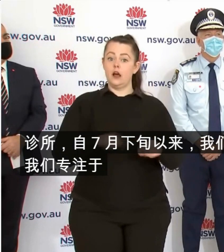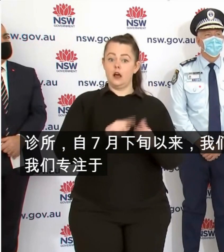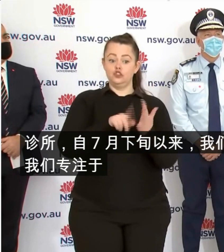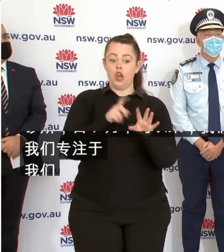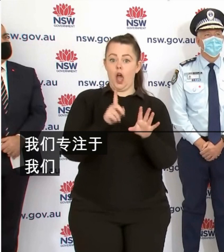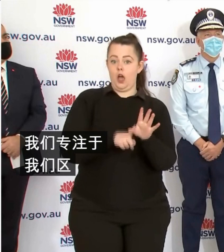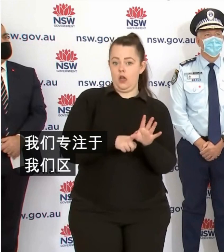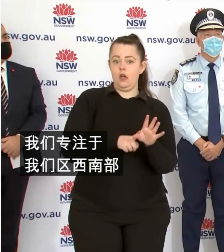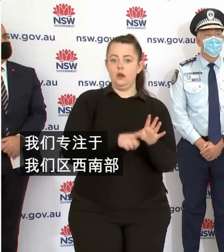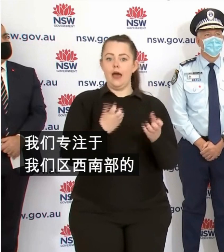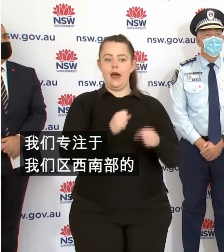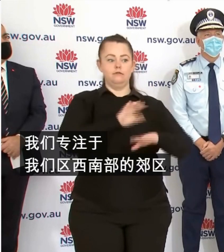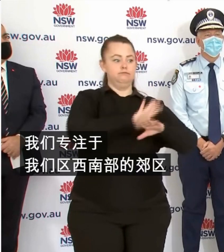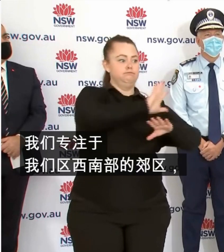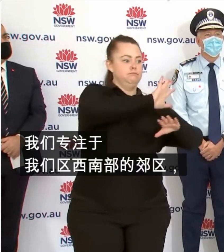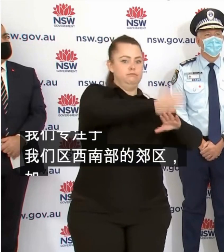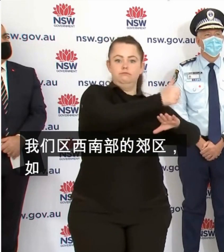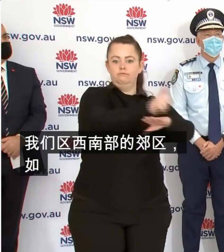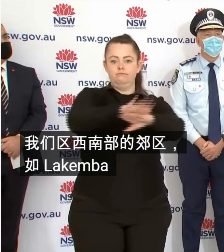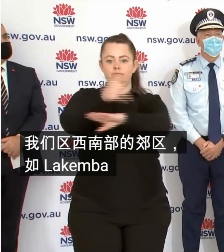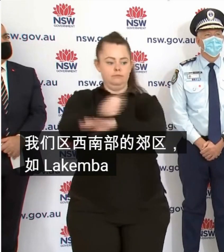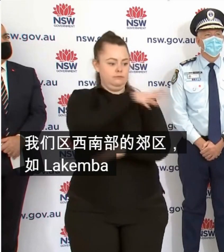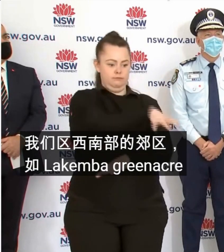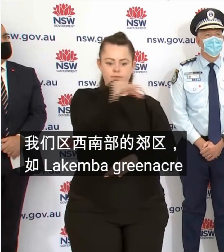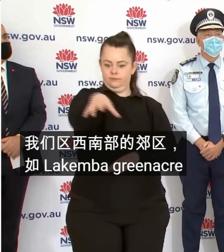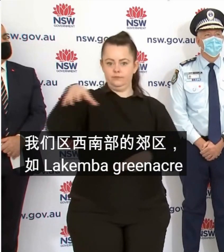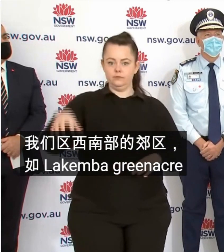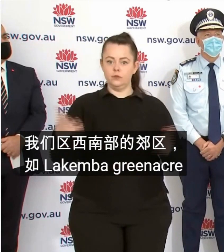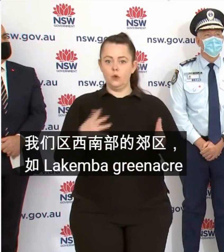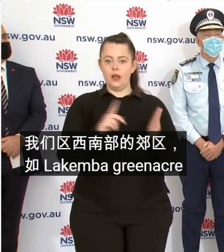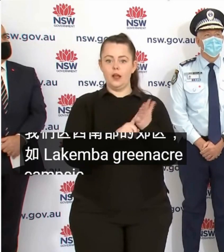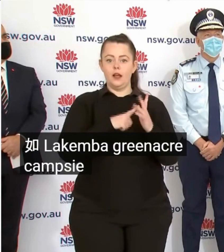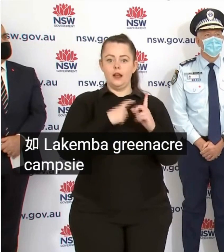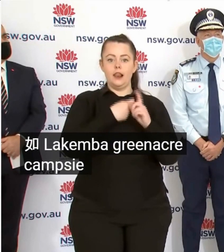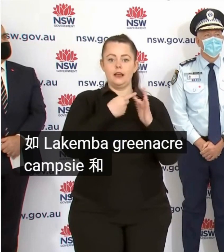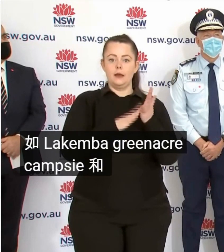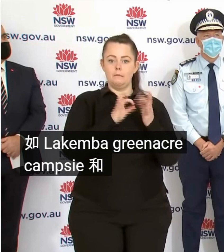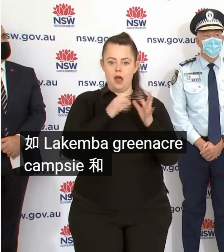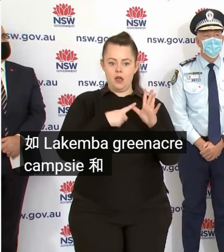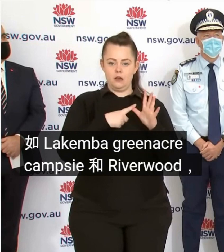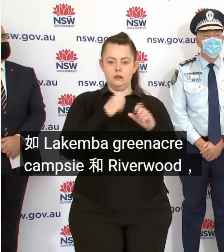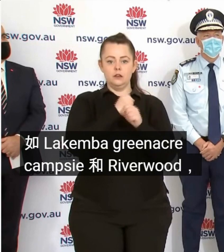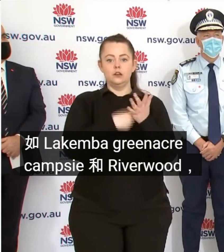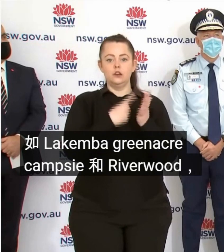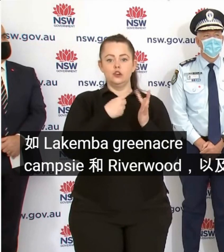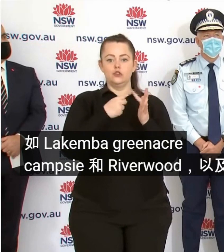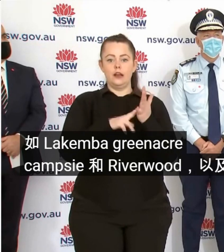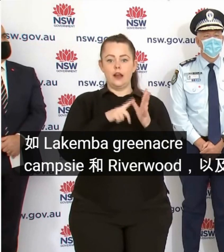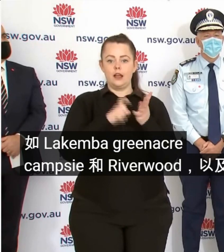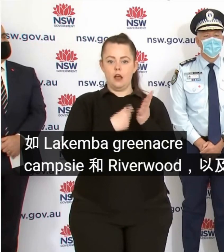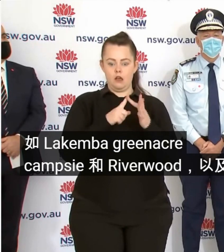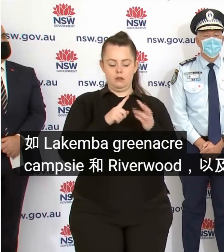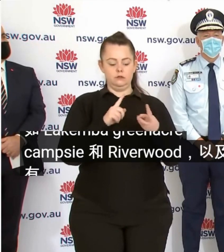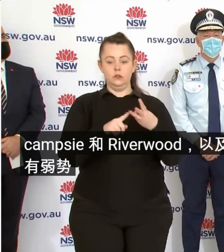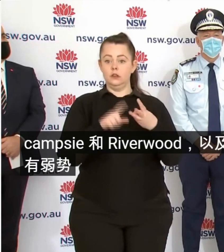on the southwestern pocket of our district in suburbs such as Lakemba, Greenacre, Campsie and Riverwood, and